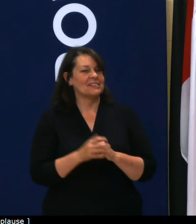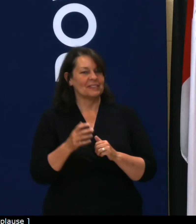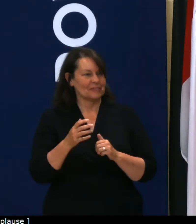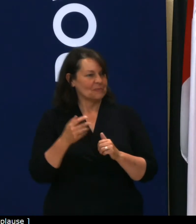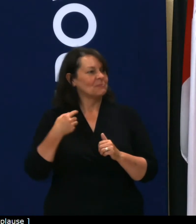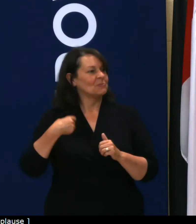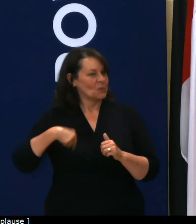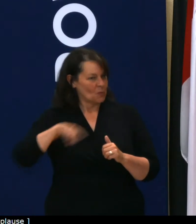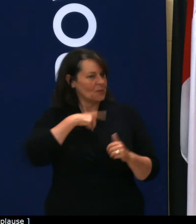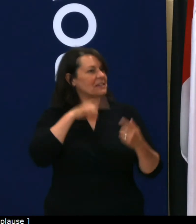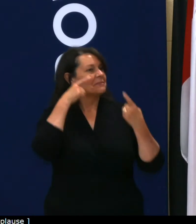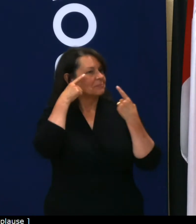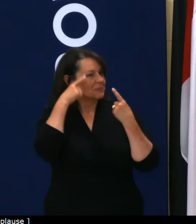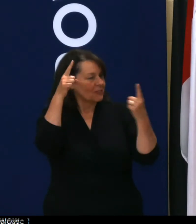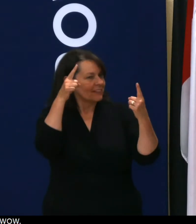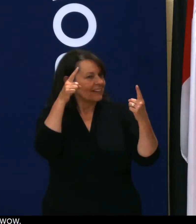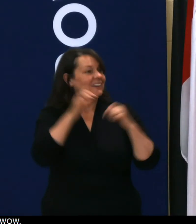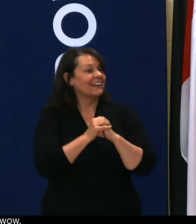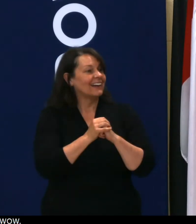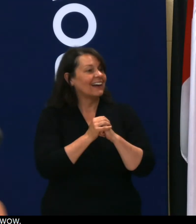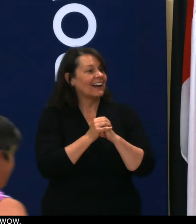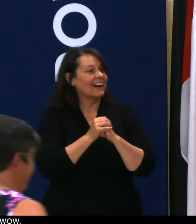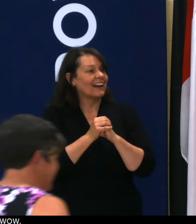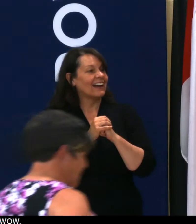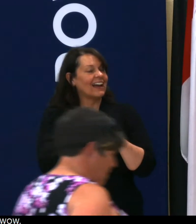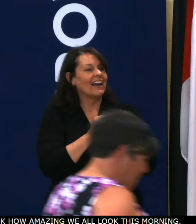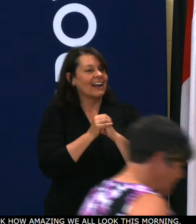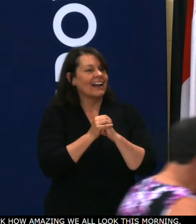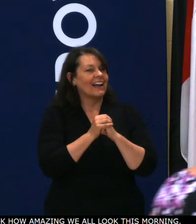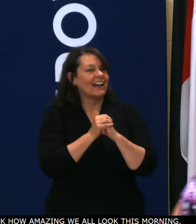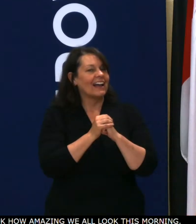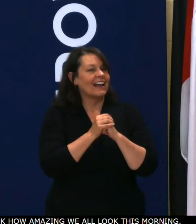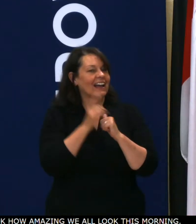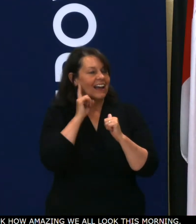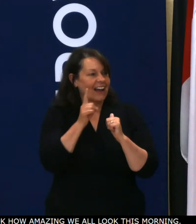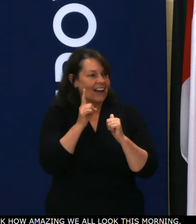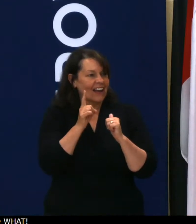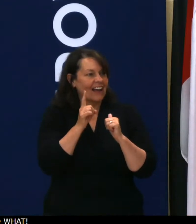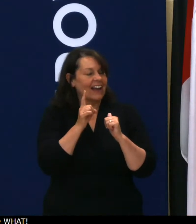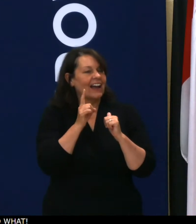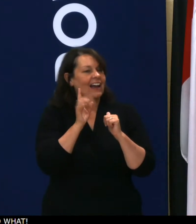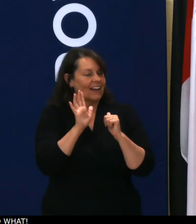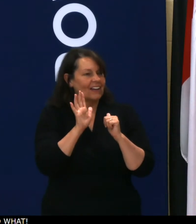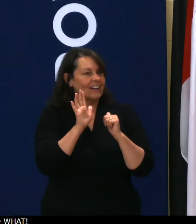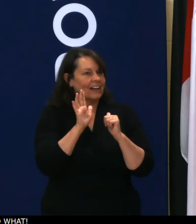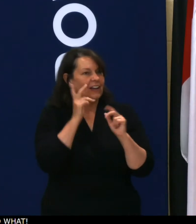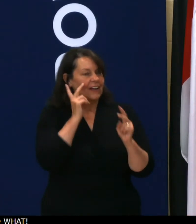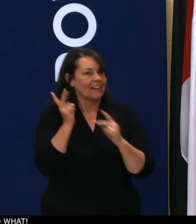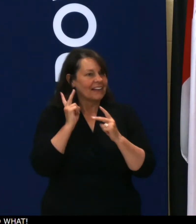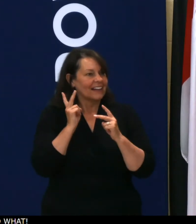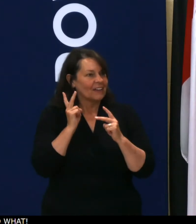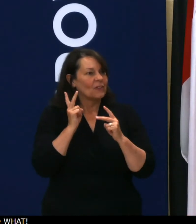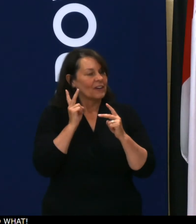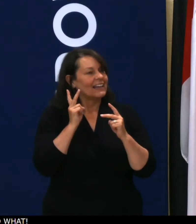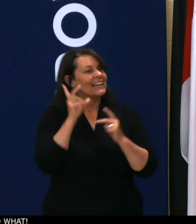made it. Just take a few seconds and reflect on those few words. We made